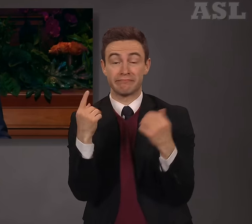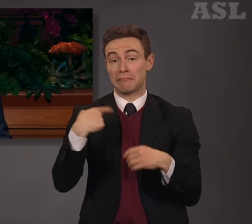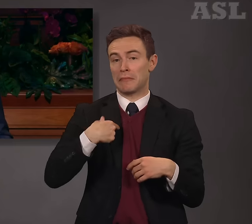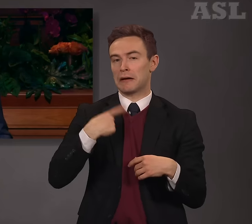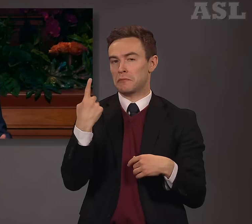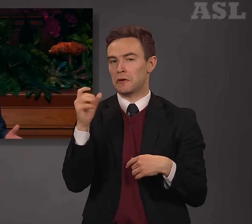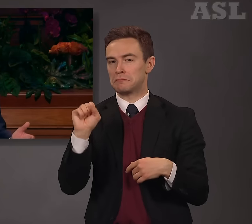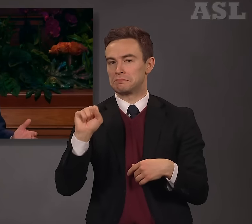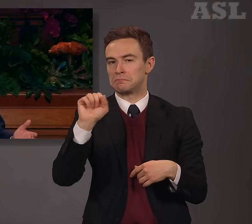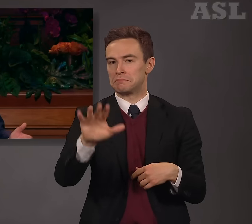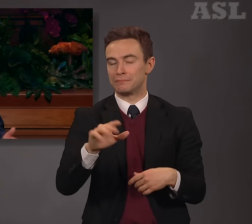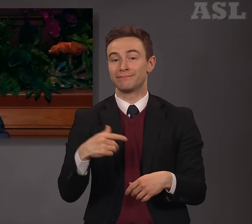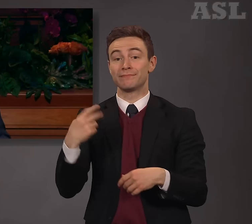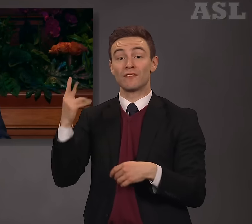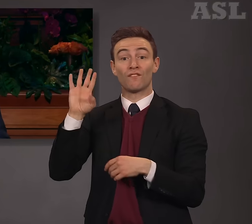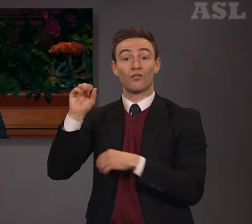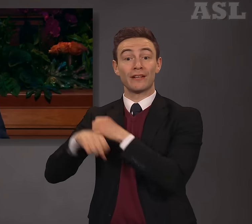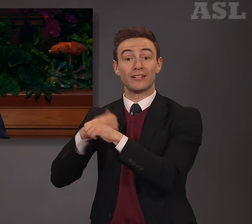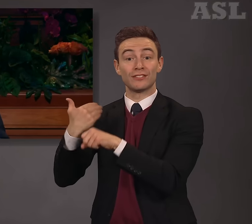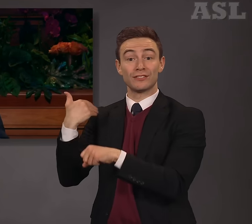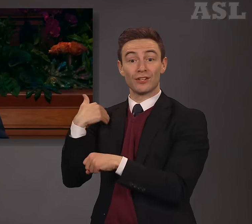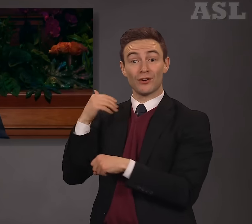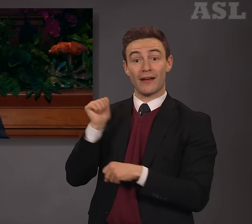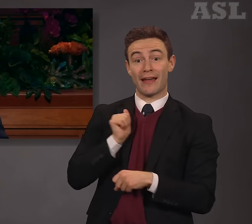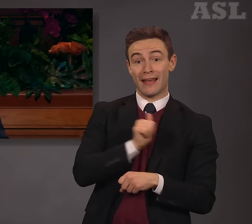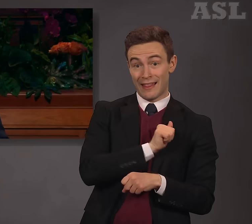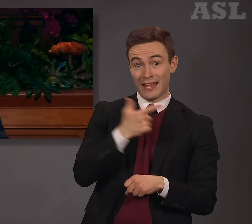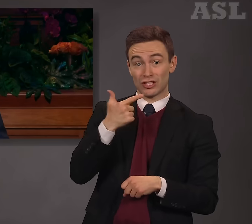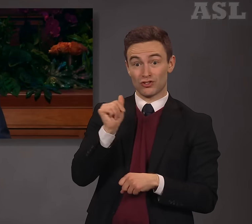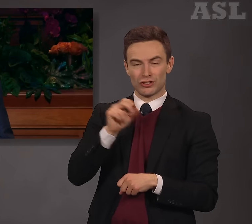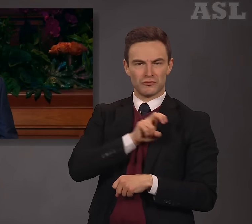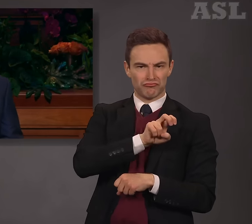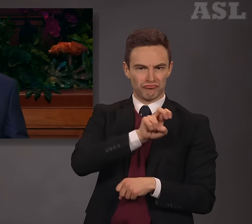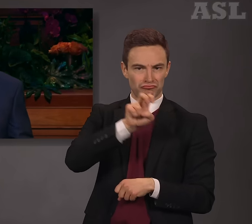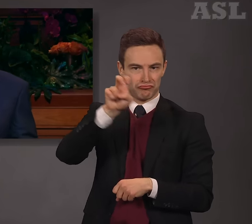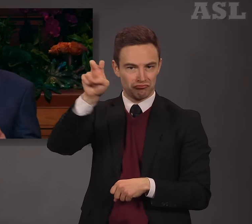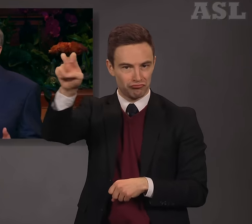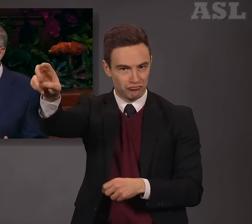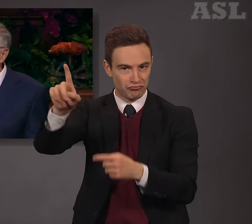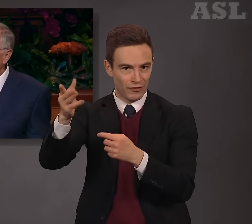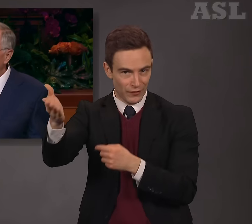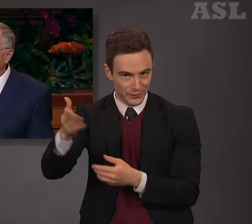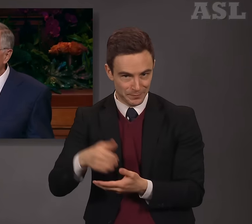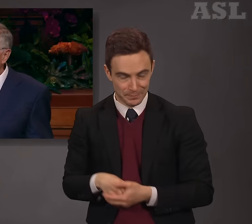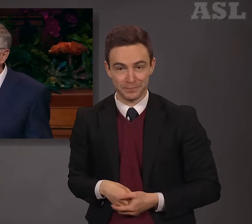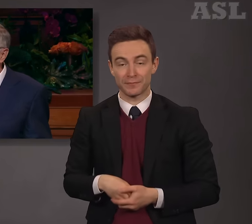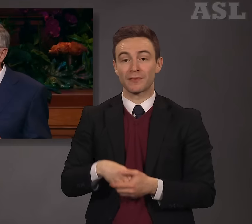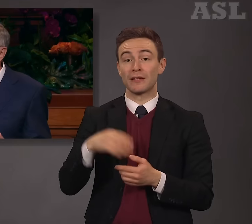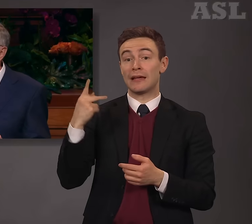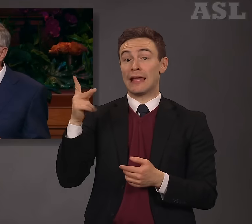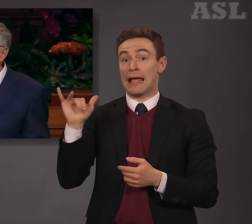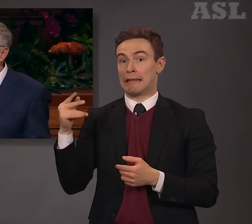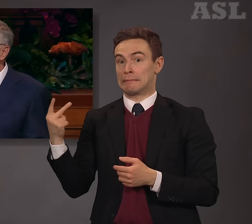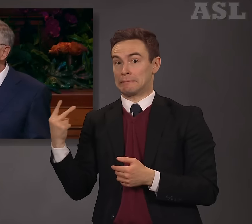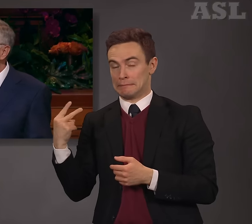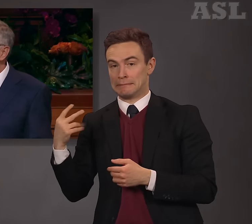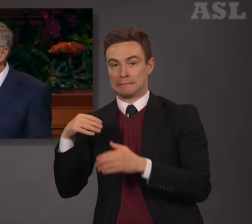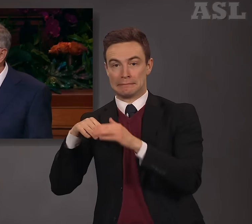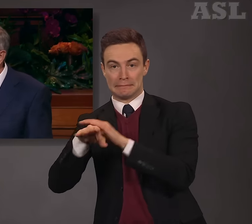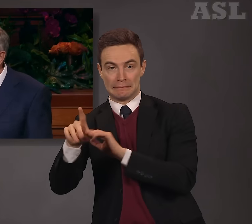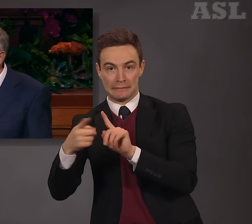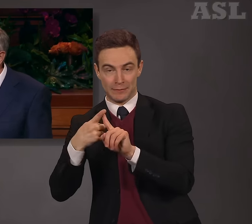Florida, Kathy and I traveled to the temple in Atlanta, Georgia. On Wednesday night, May